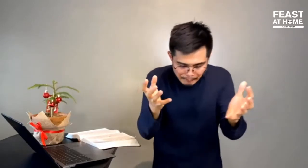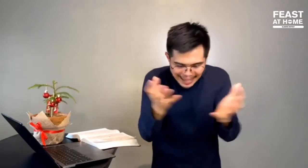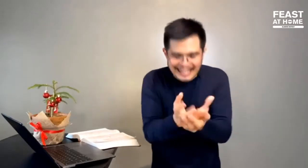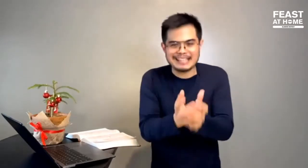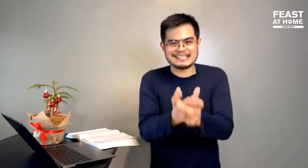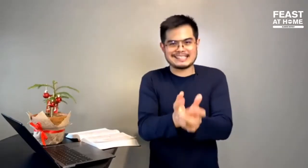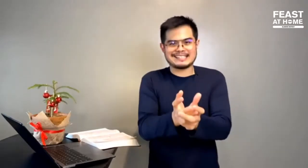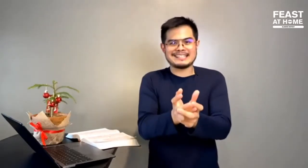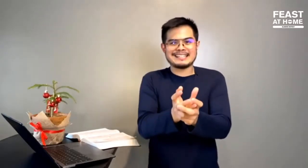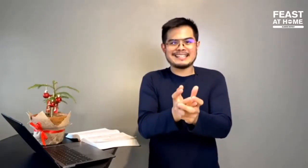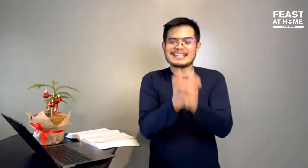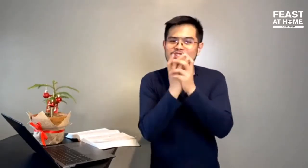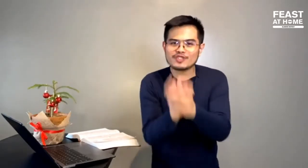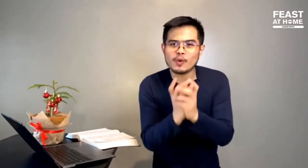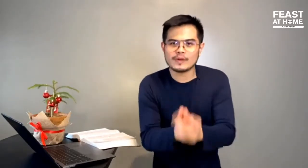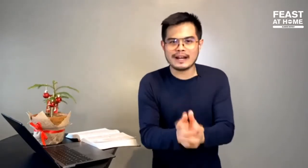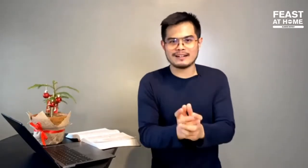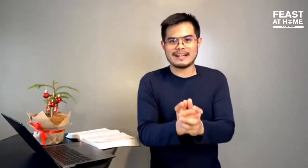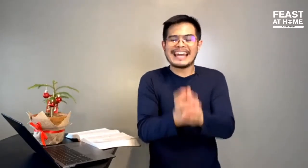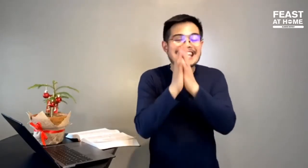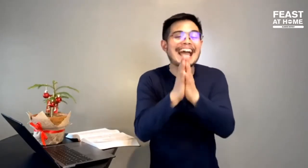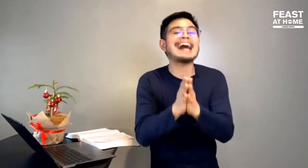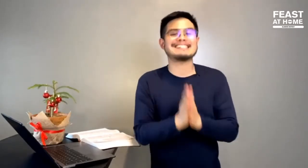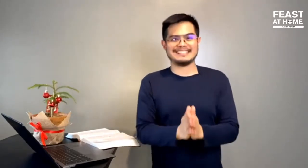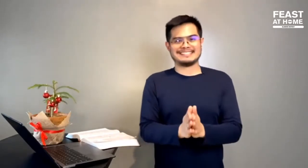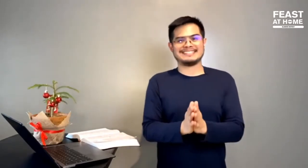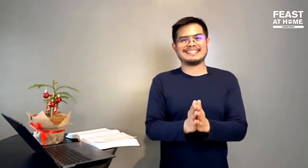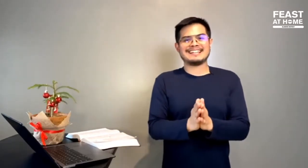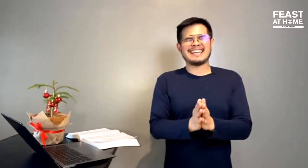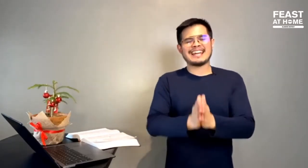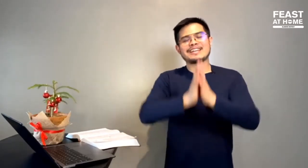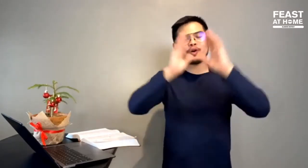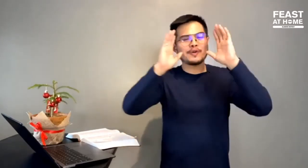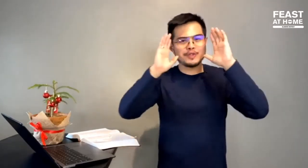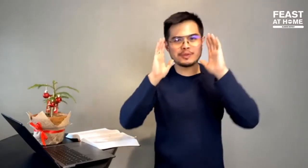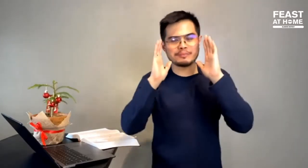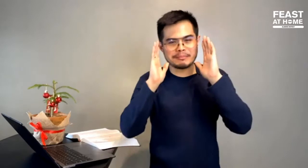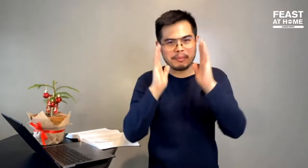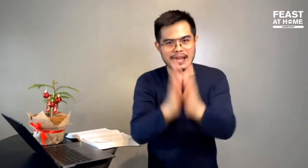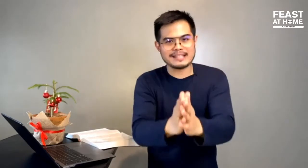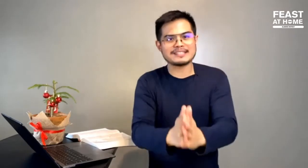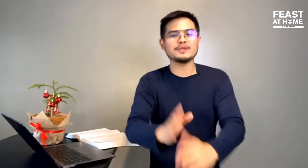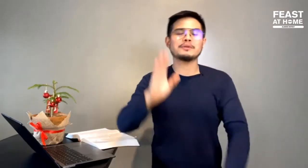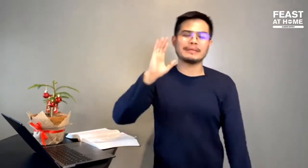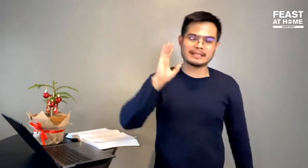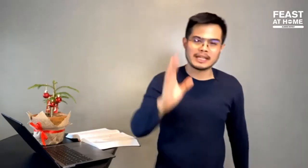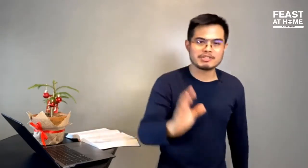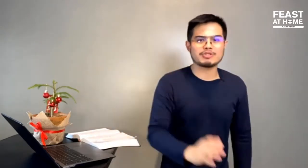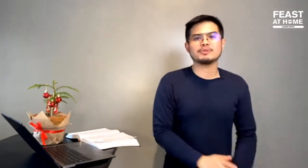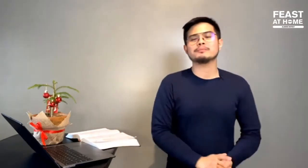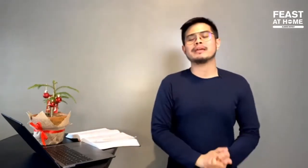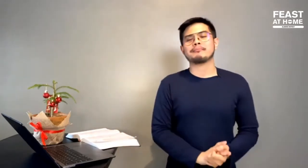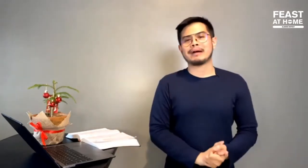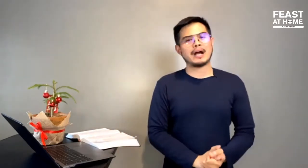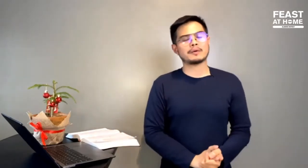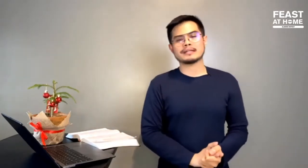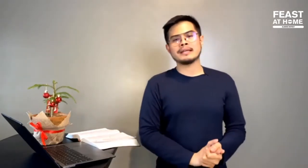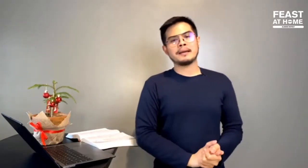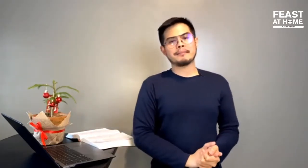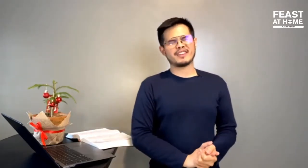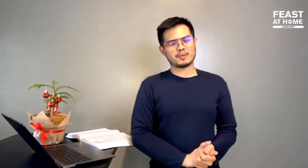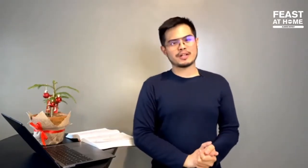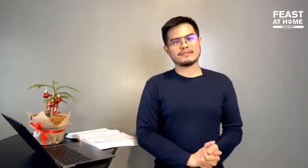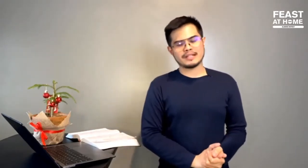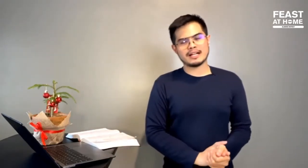that balance is so rare, and he has it. And I know you will be blessed, you will be touched, you will be